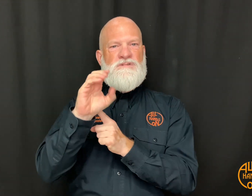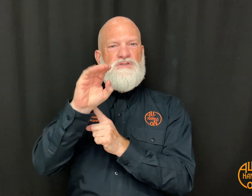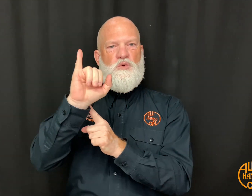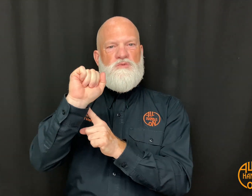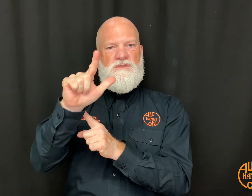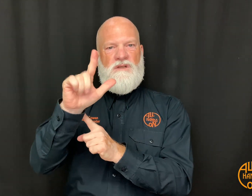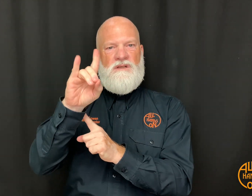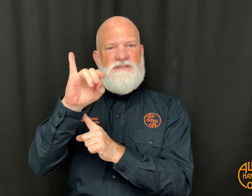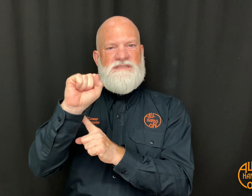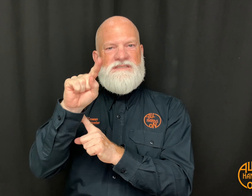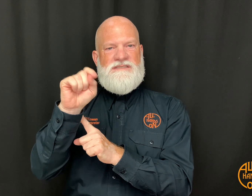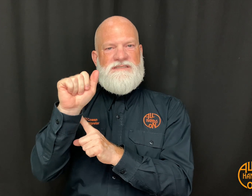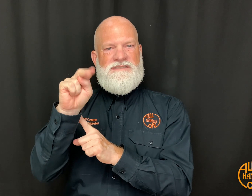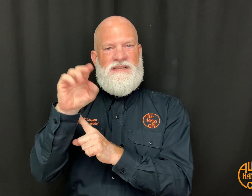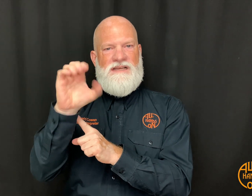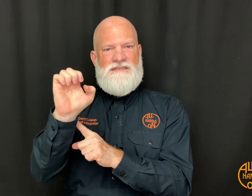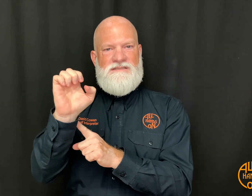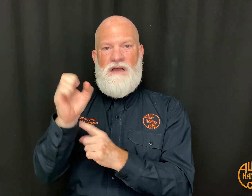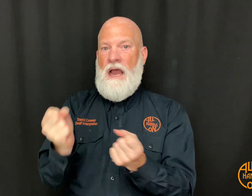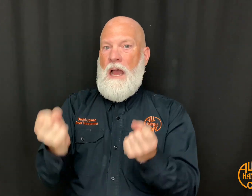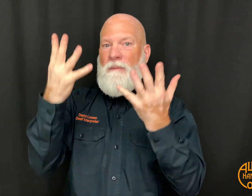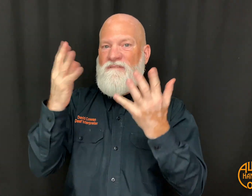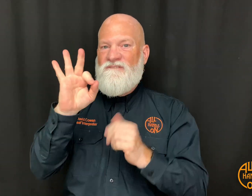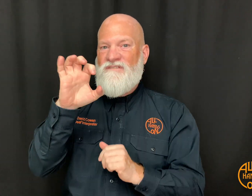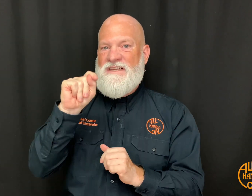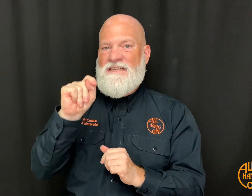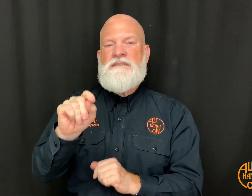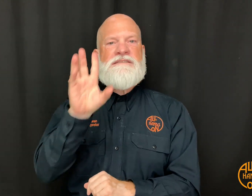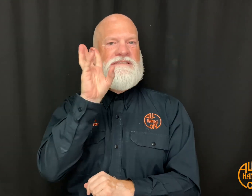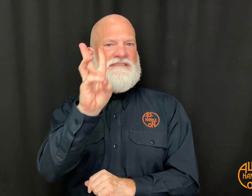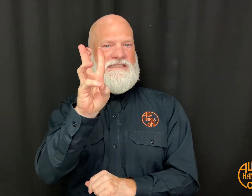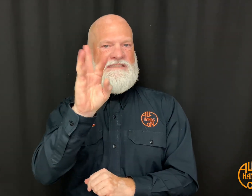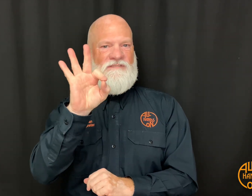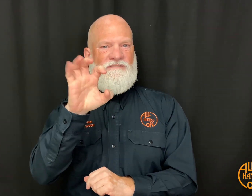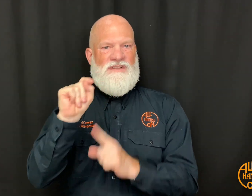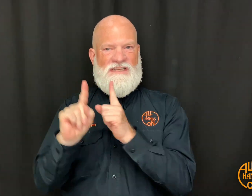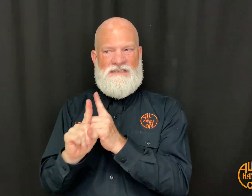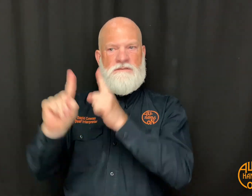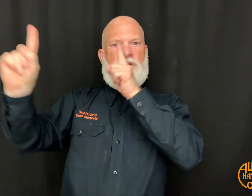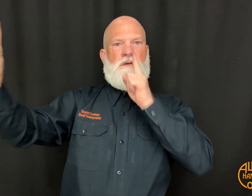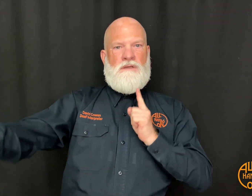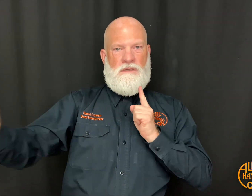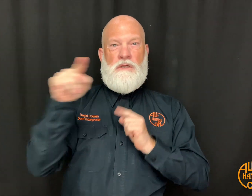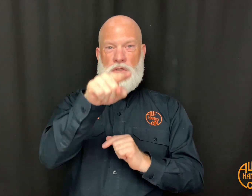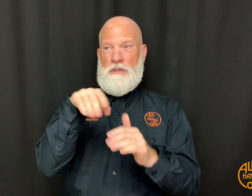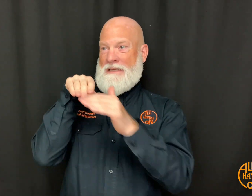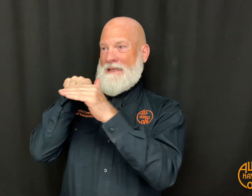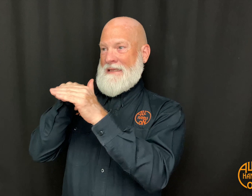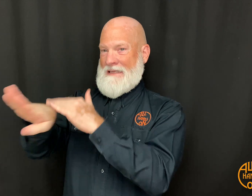meaning that individuals who are from different groups or families should maintain 6 feet of distance from one another.